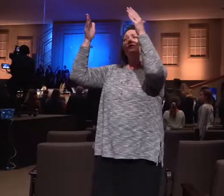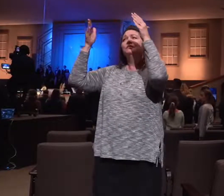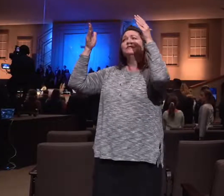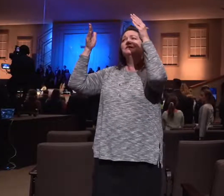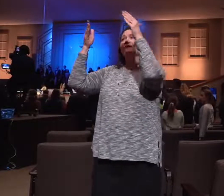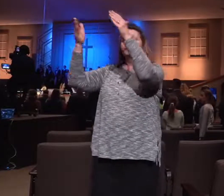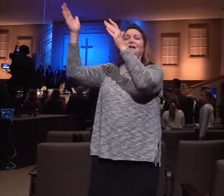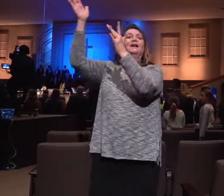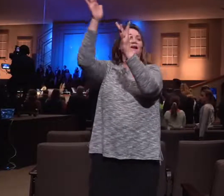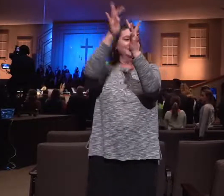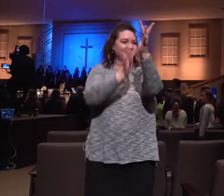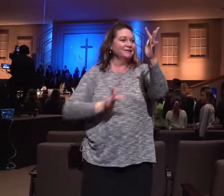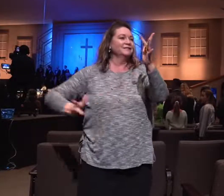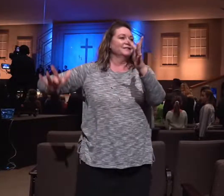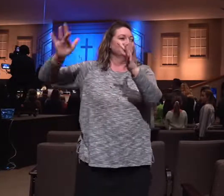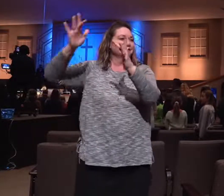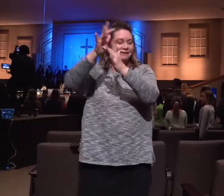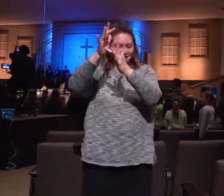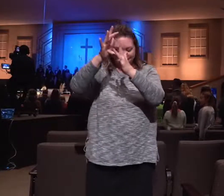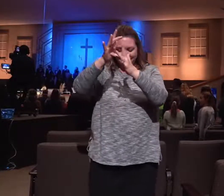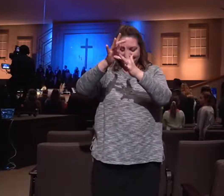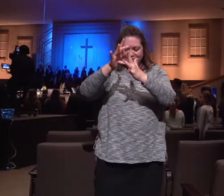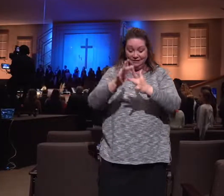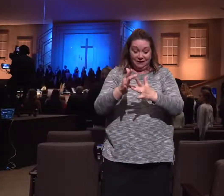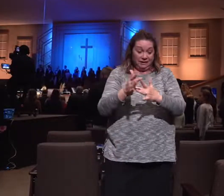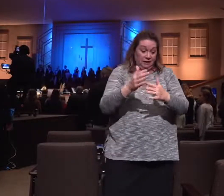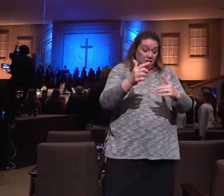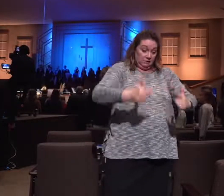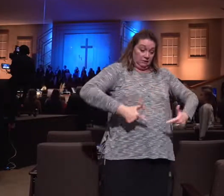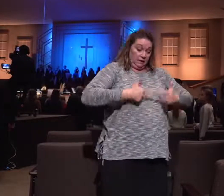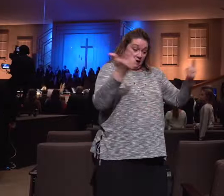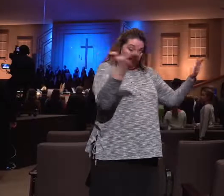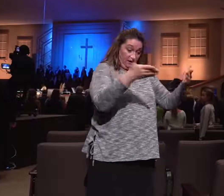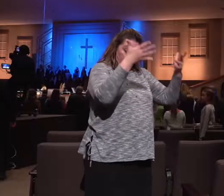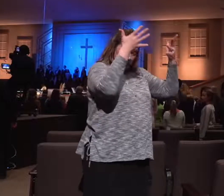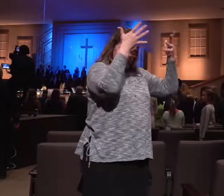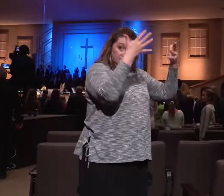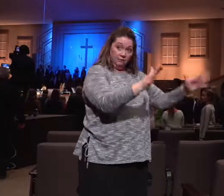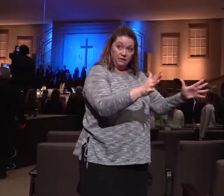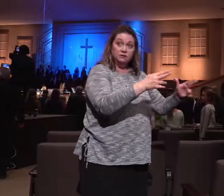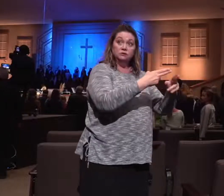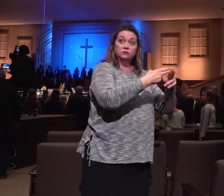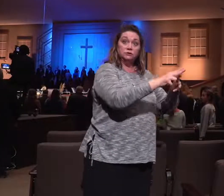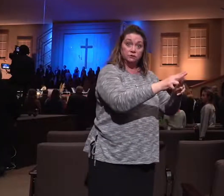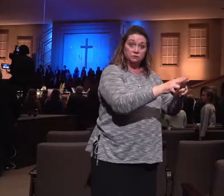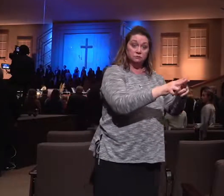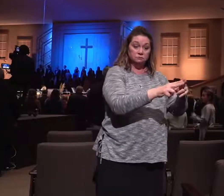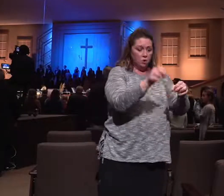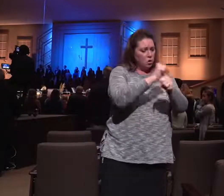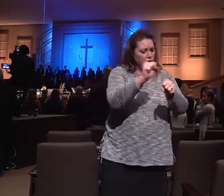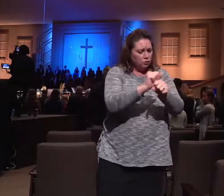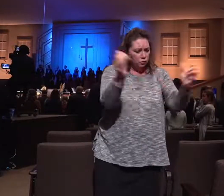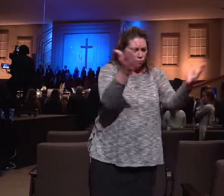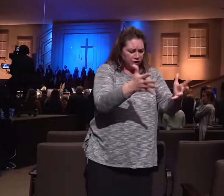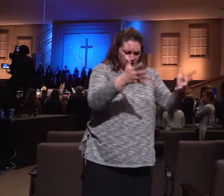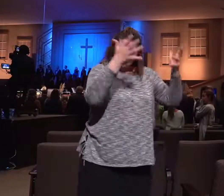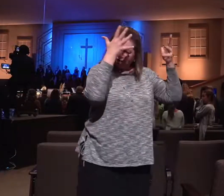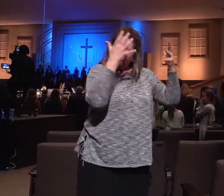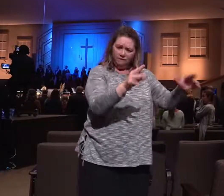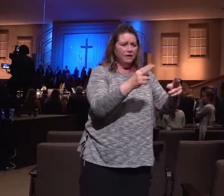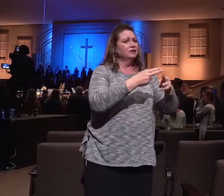our soul's reward, till the race is finished and the work